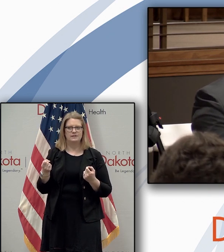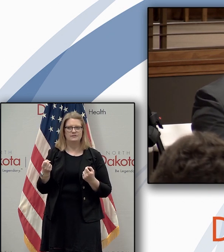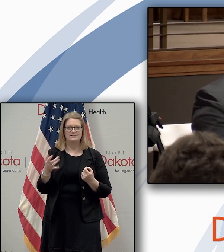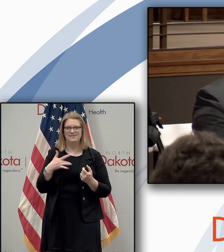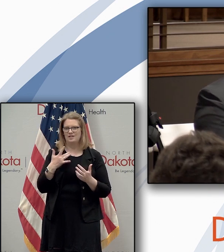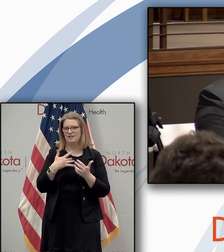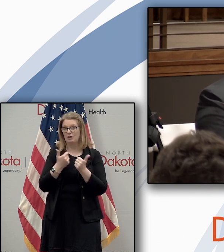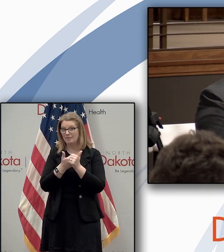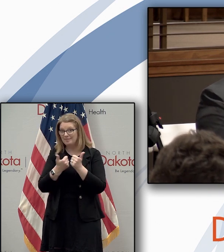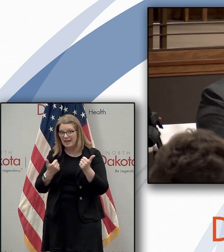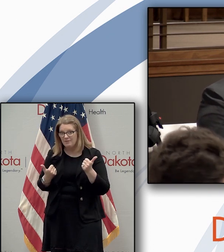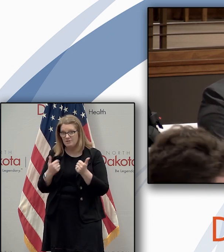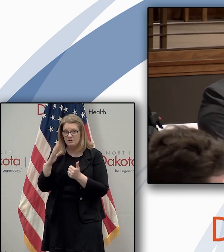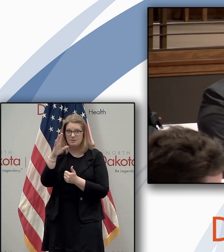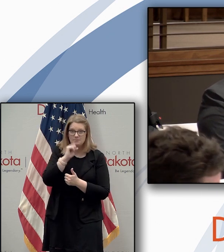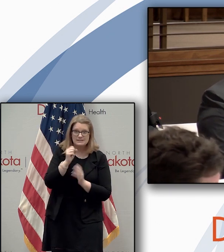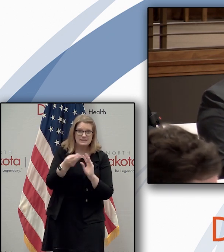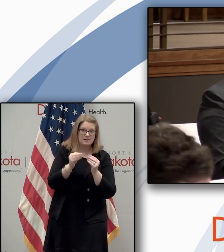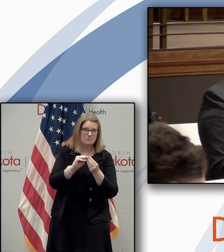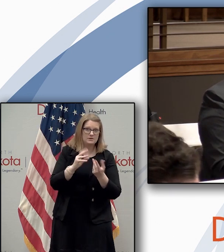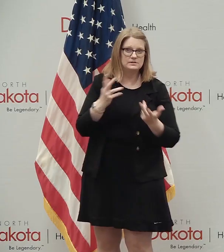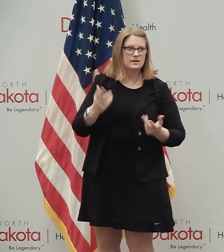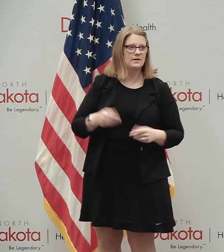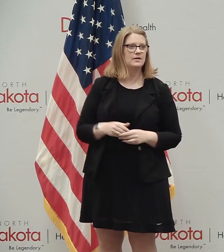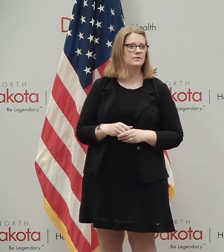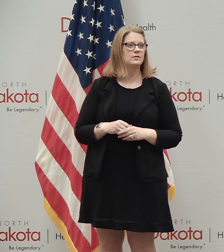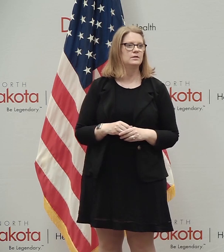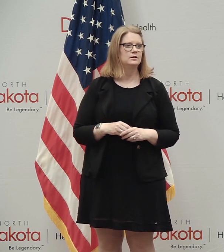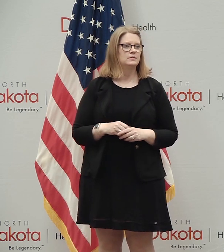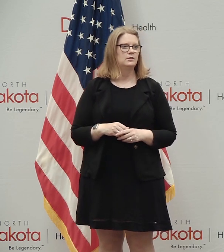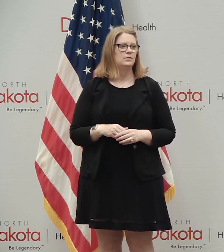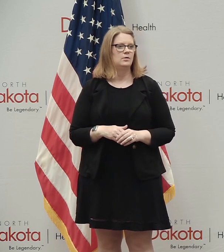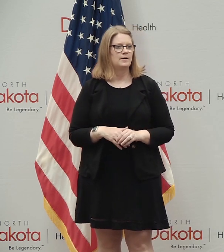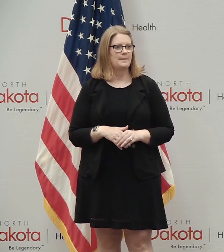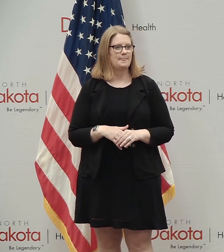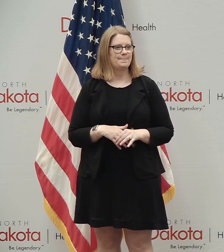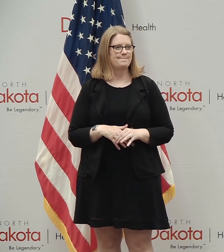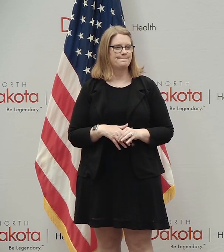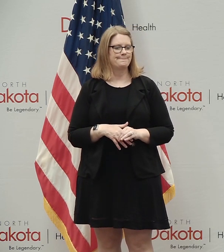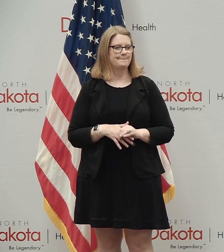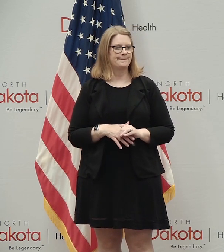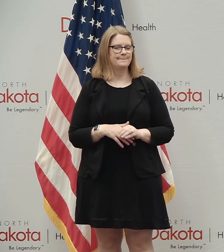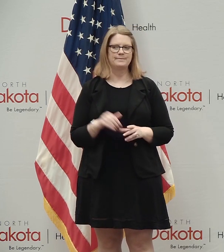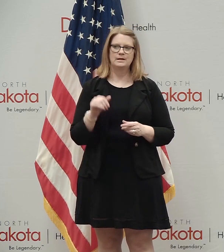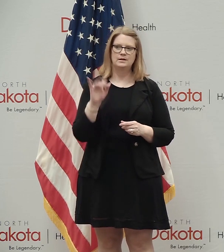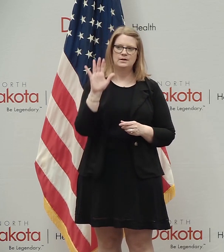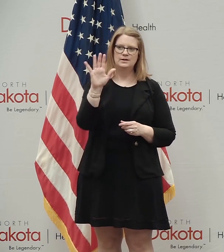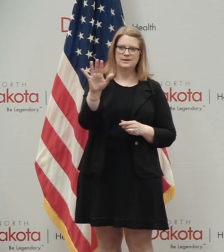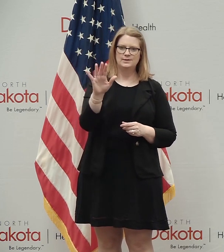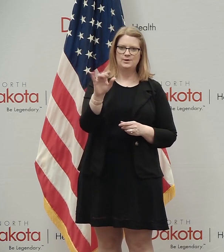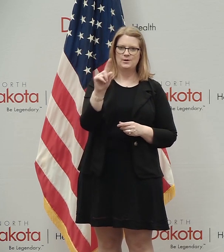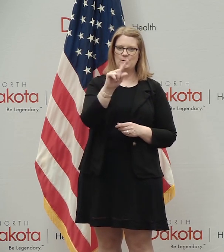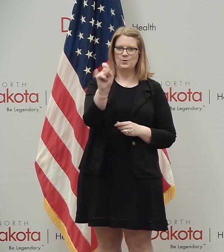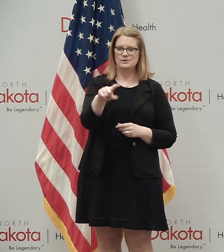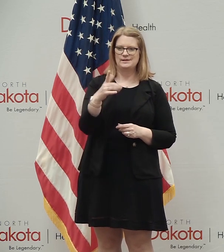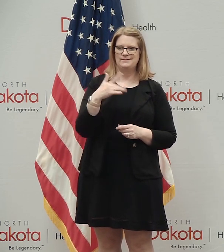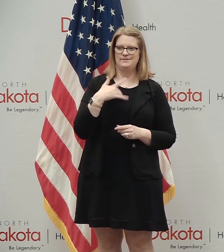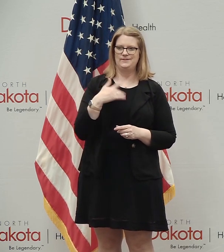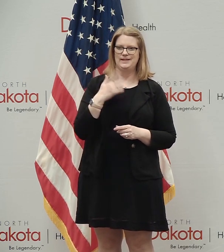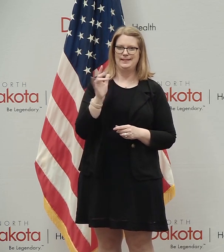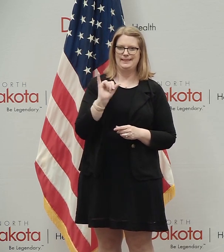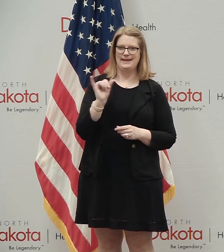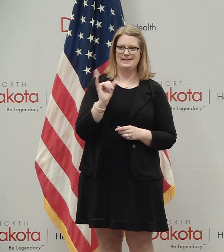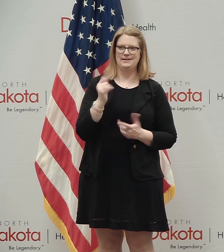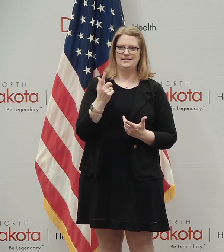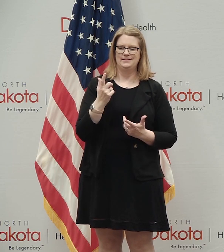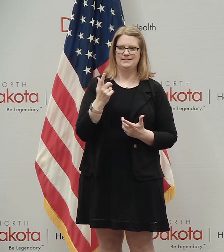lagging or potentially missing some of those numbers? Lane, with your perceptive questions, I feel like you might have